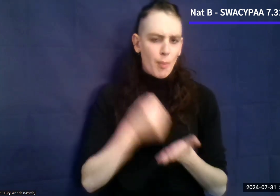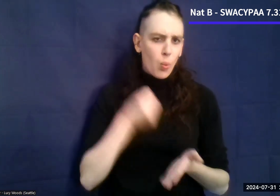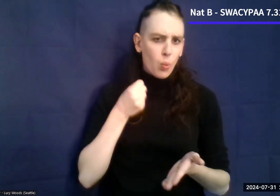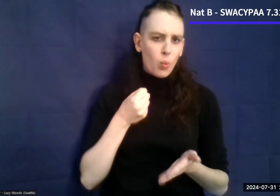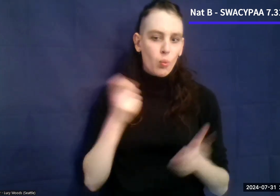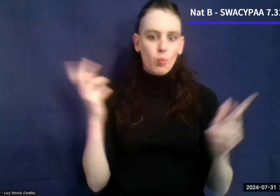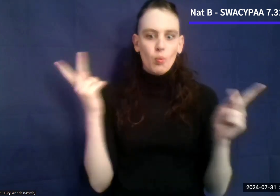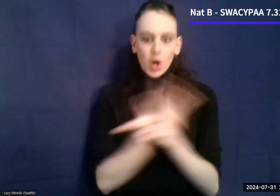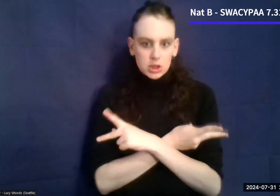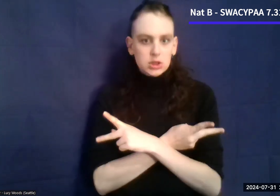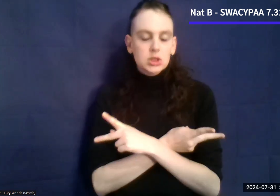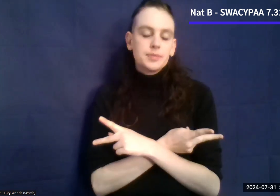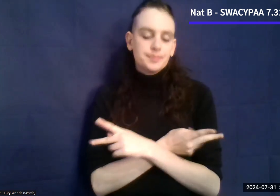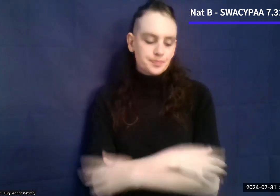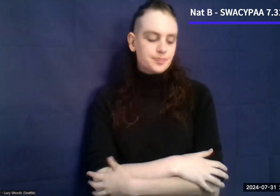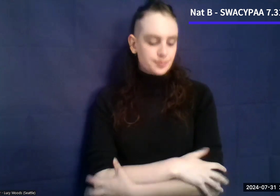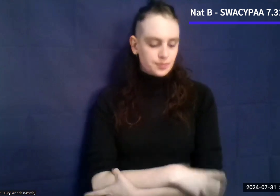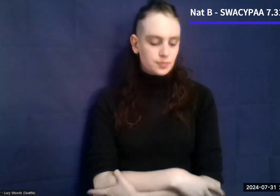Um,